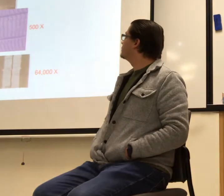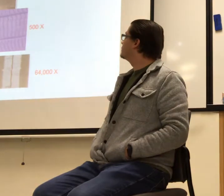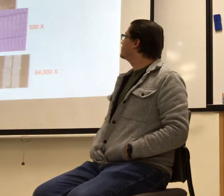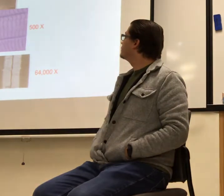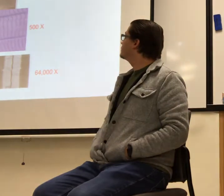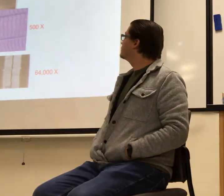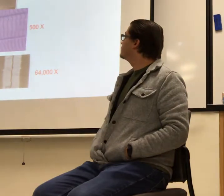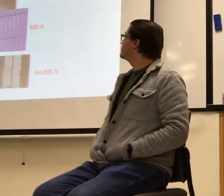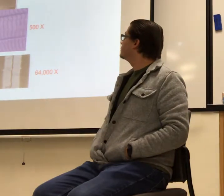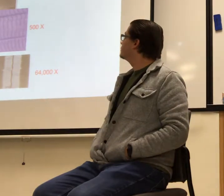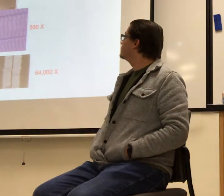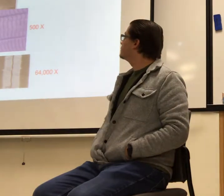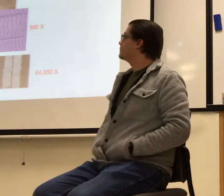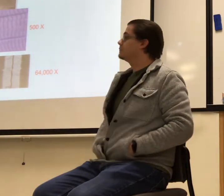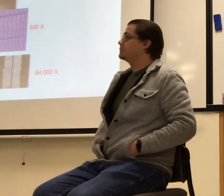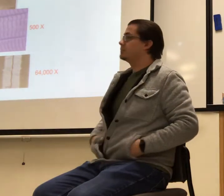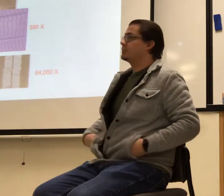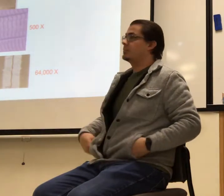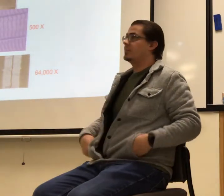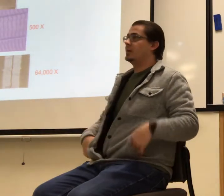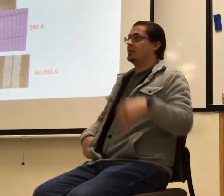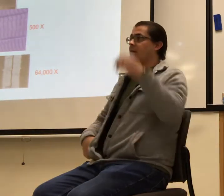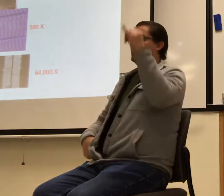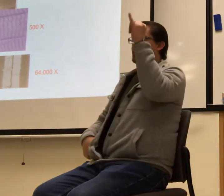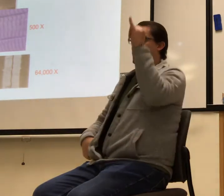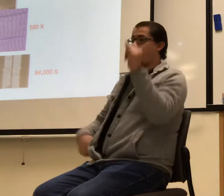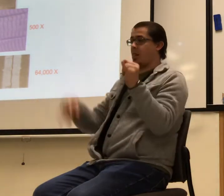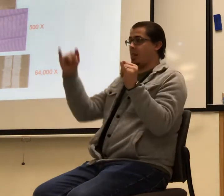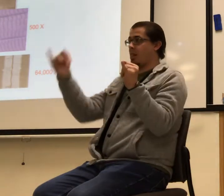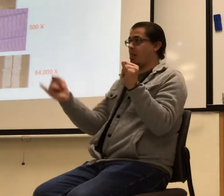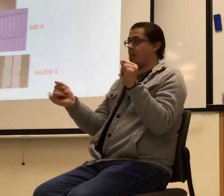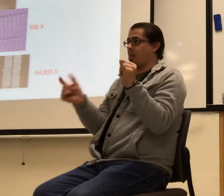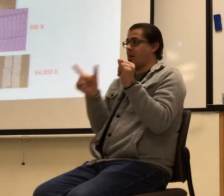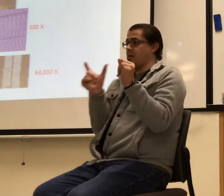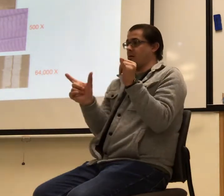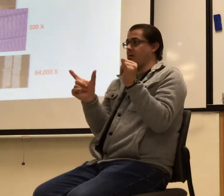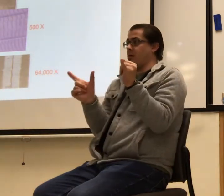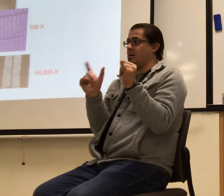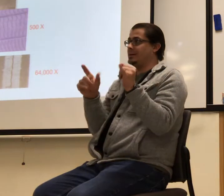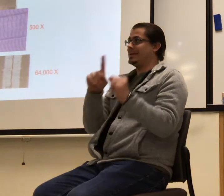From Z-disc to Z-disc.